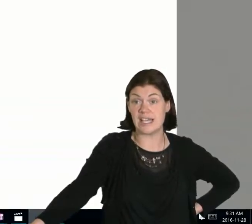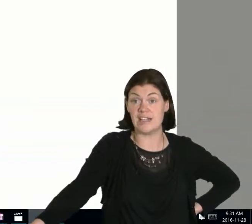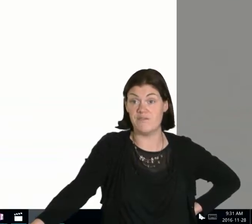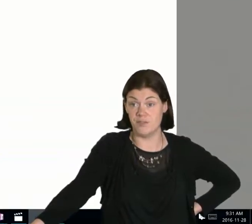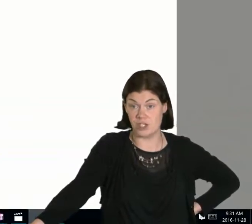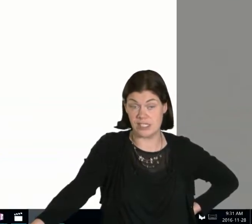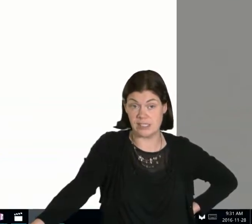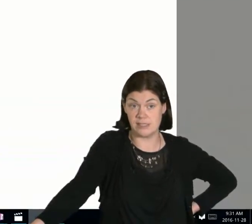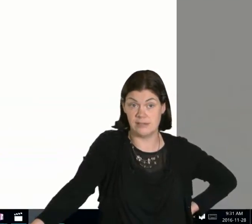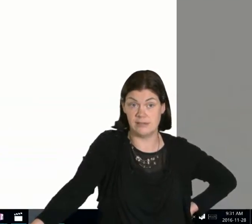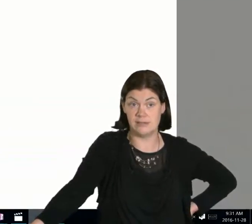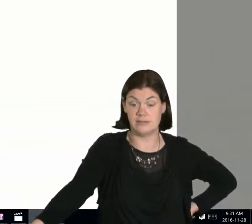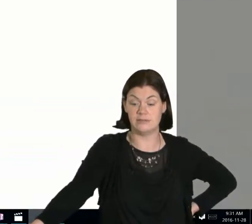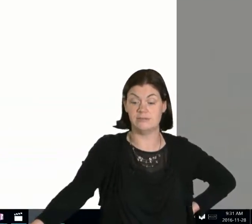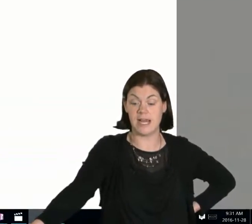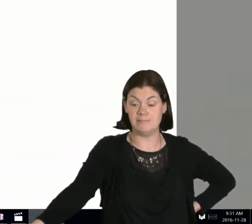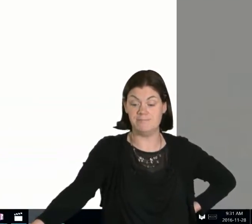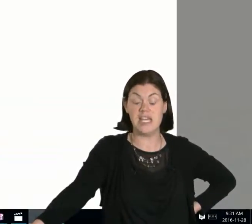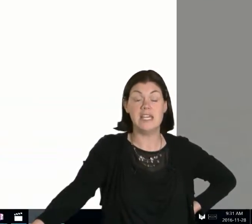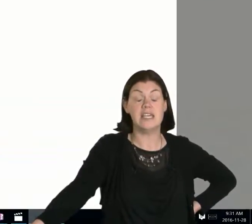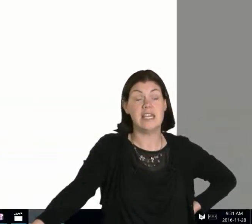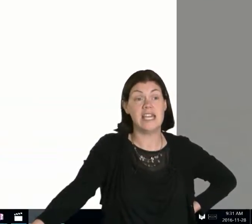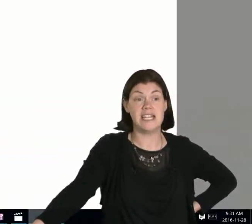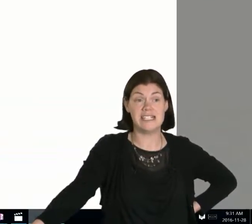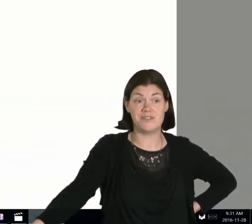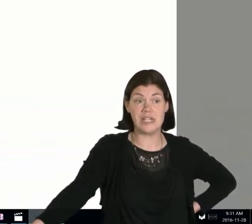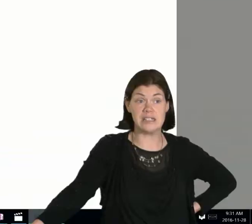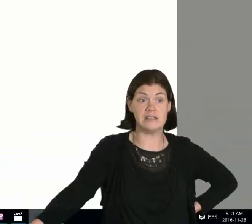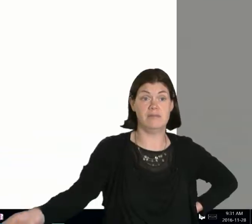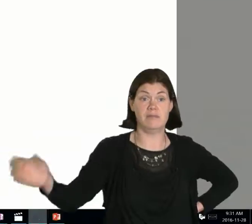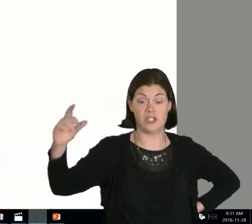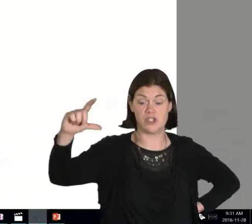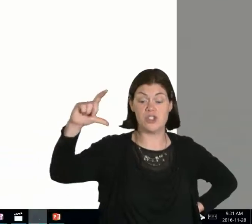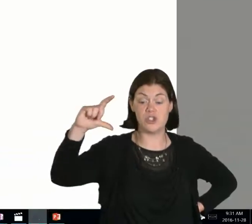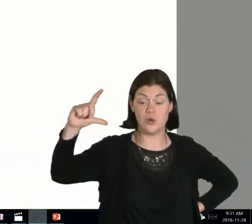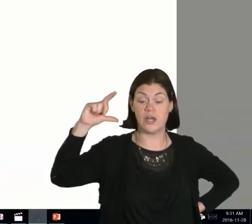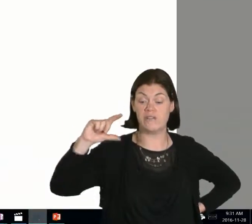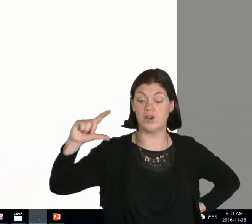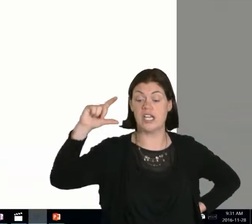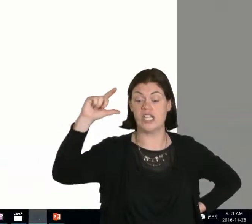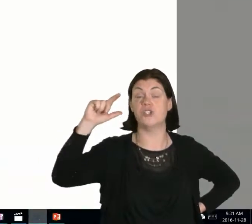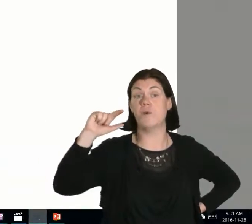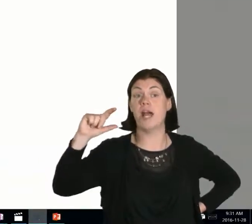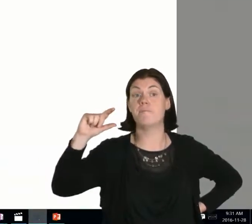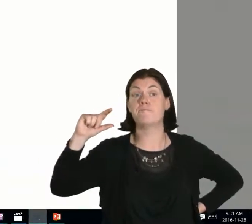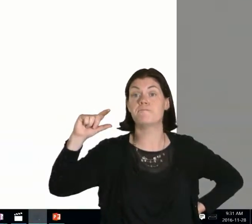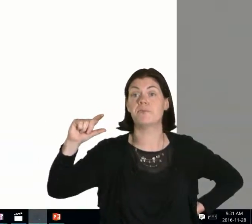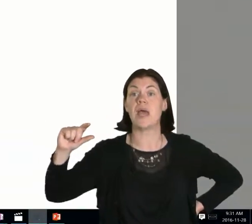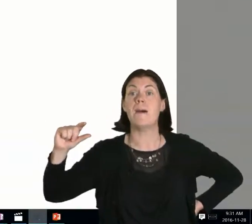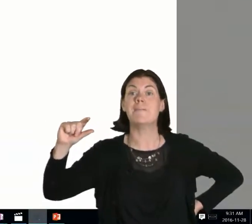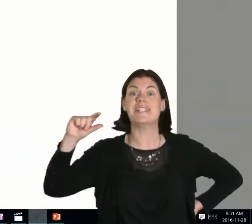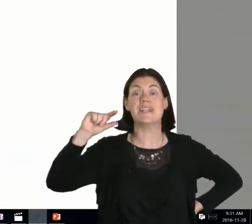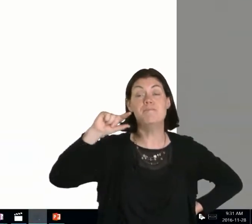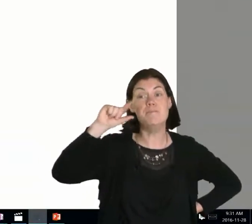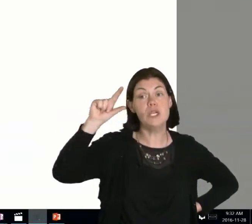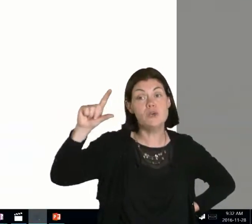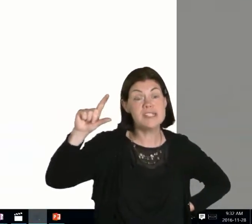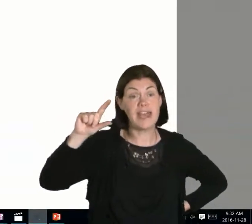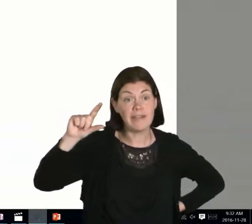and the second verses, right? He had a different little story for each one. But